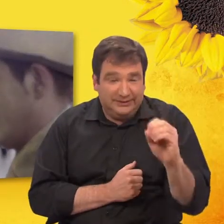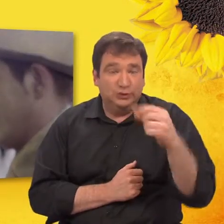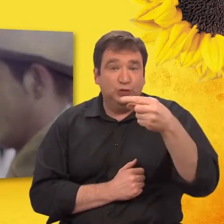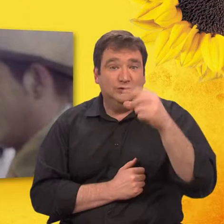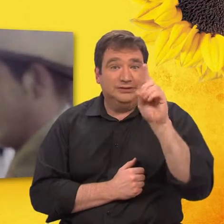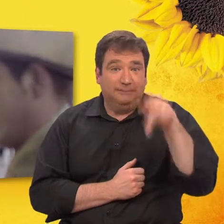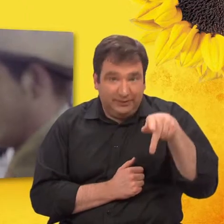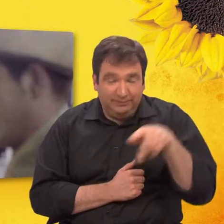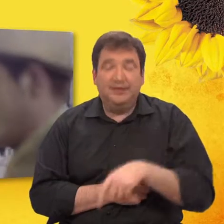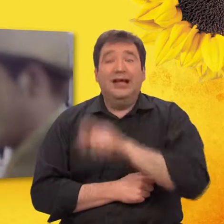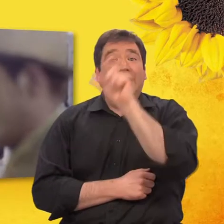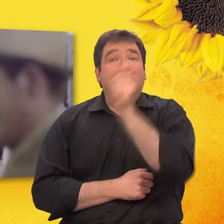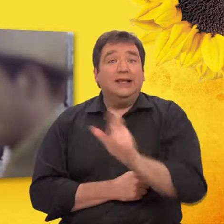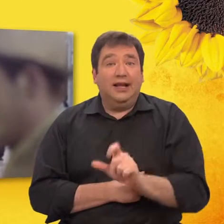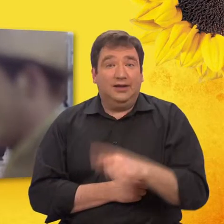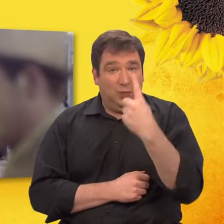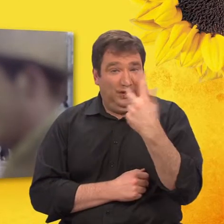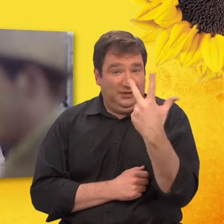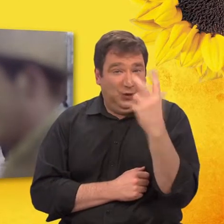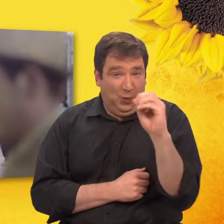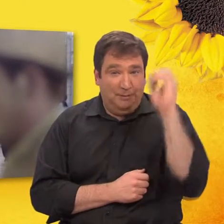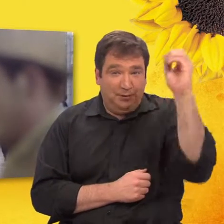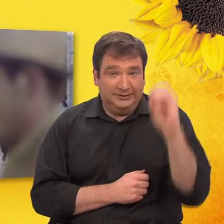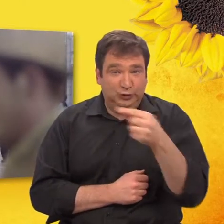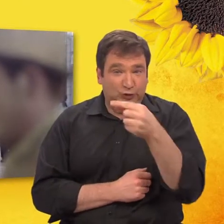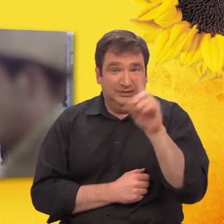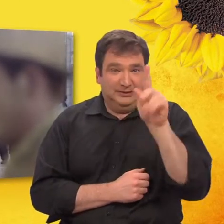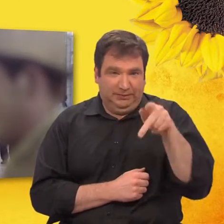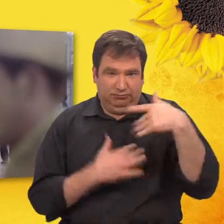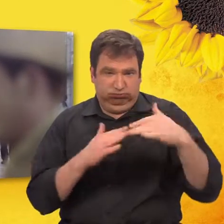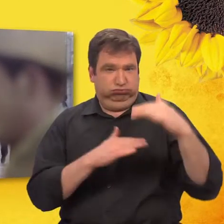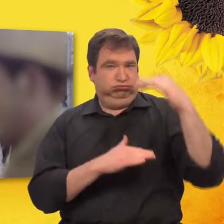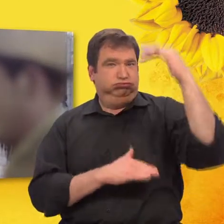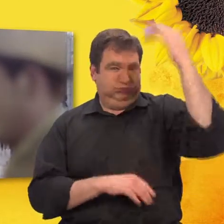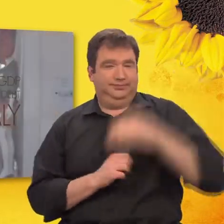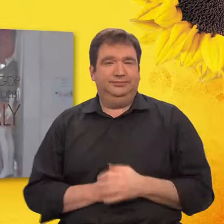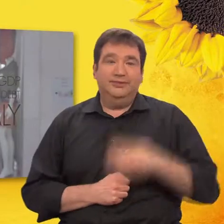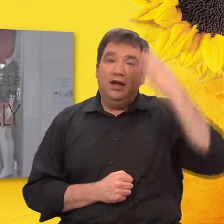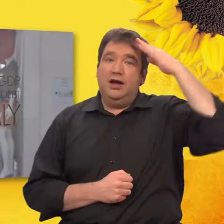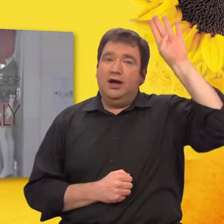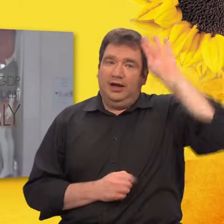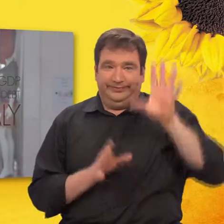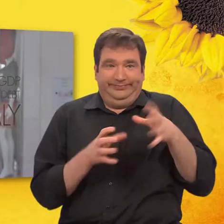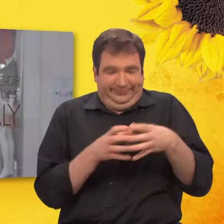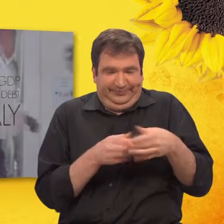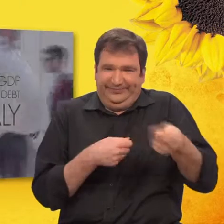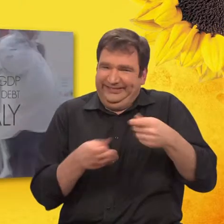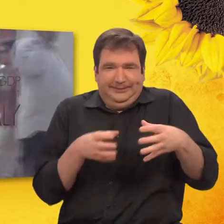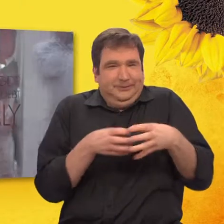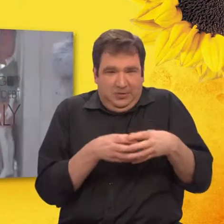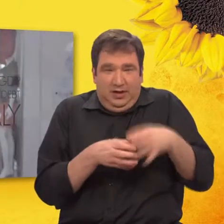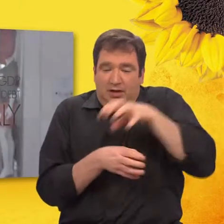Italy, the debt reached 130% of the GDP. In Ireland, where the primary sector is too